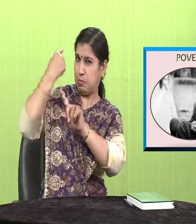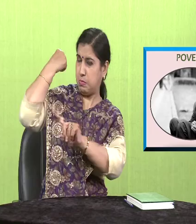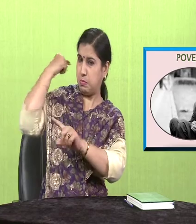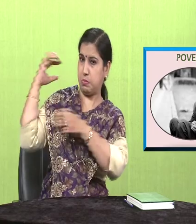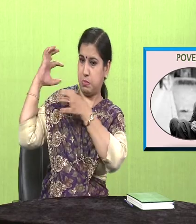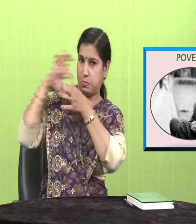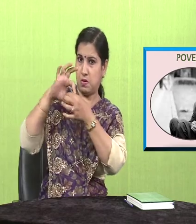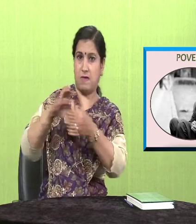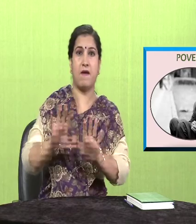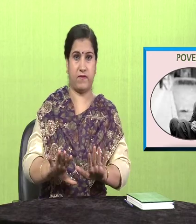However,